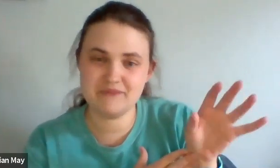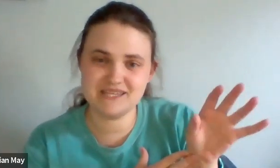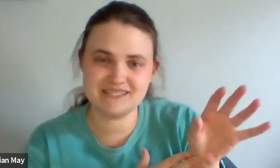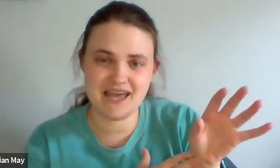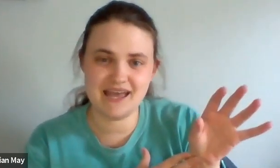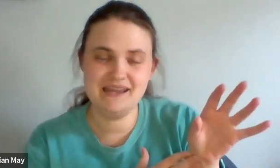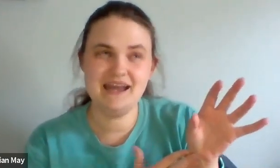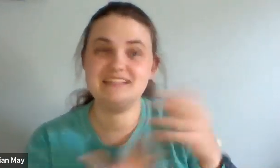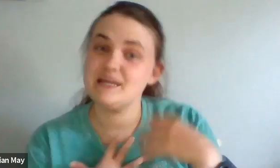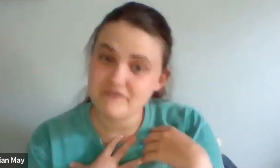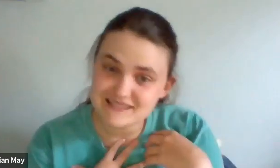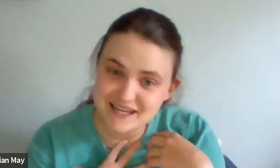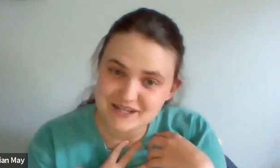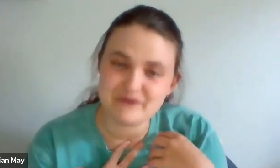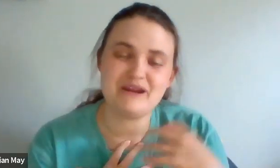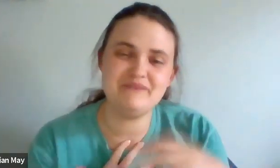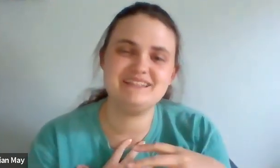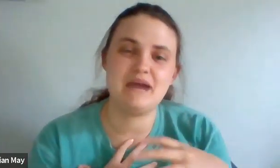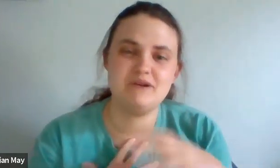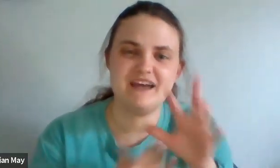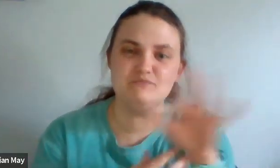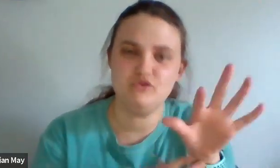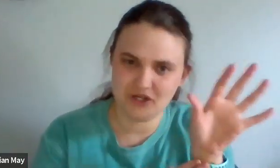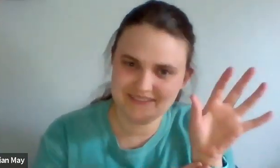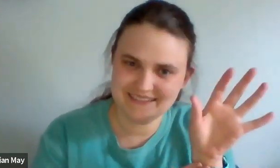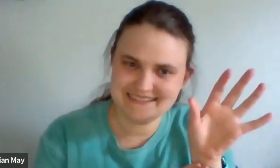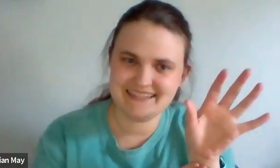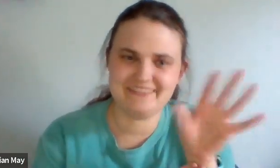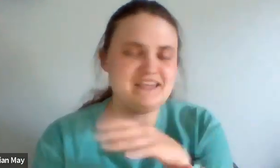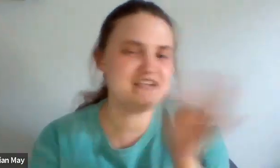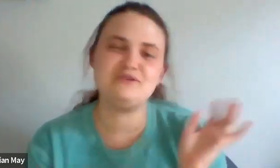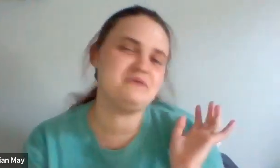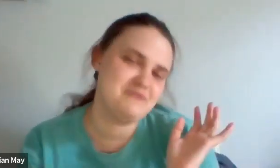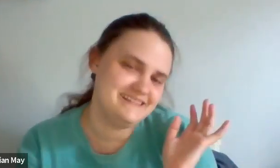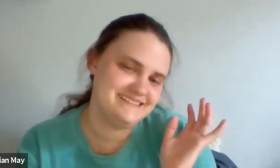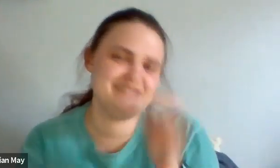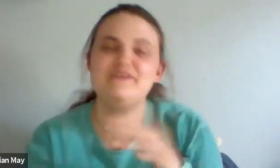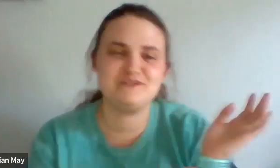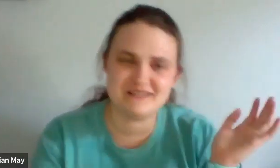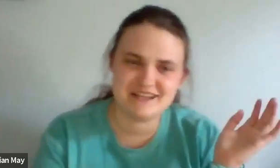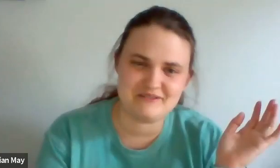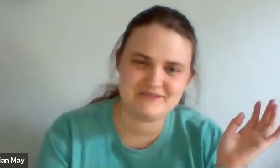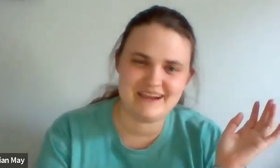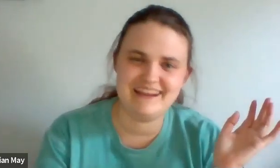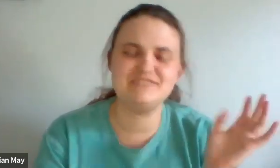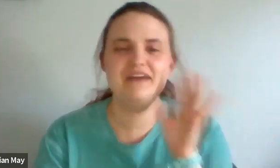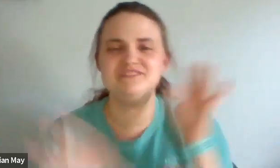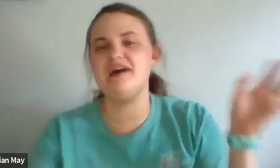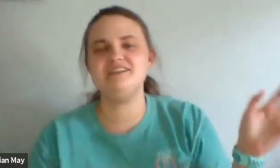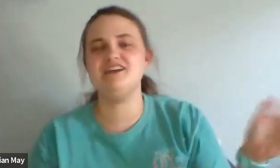is that I say I'm a fast signer, but what I mean is like I'm a fast mover. Like the signs aren't always right. The finger spelling is not always right. And so I have to stop myself and I'd